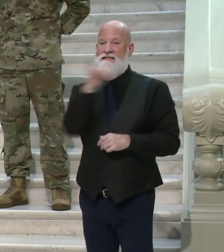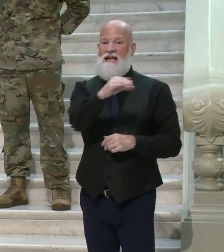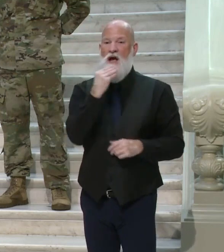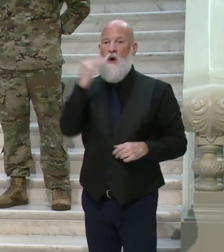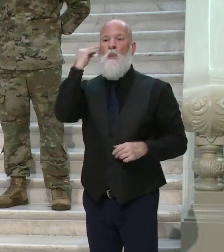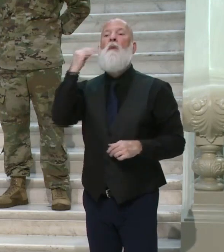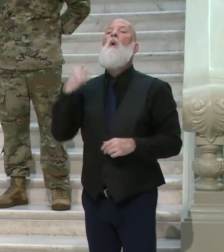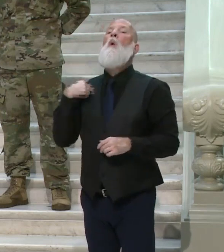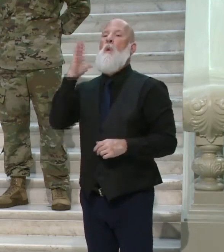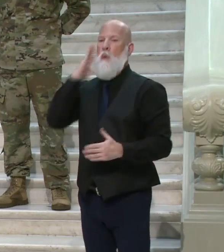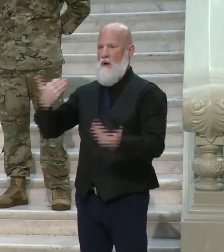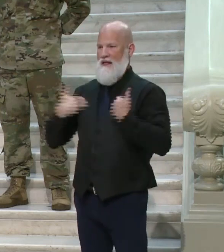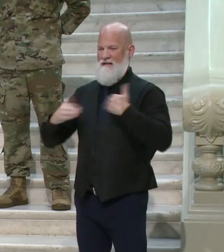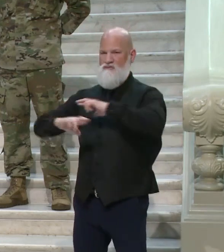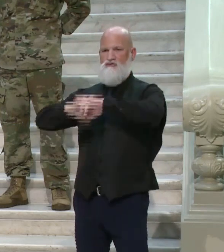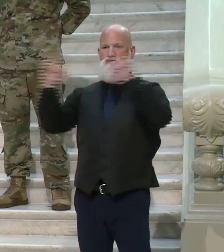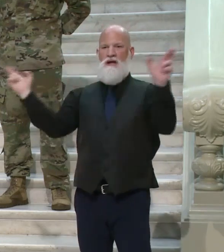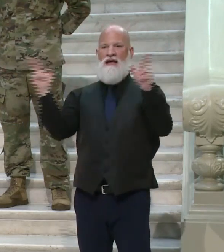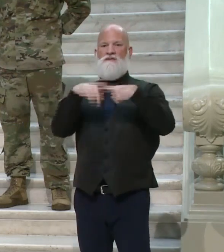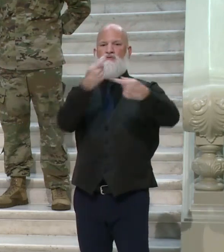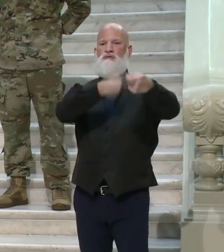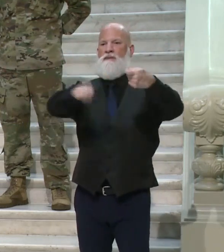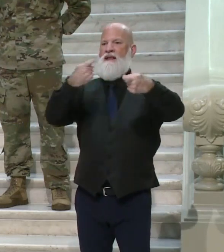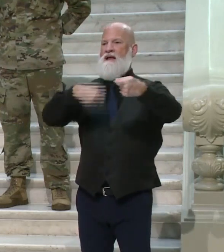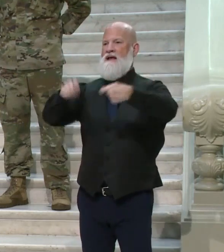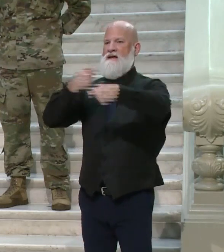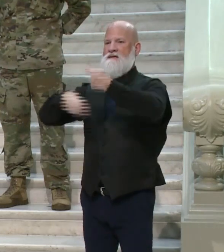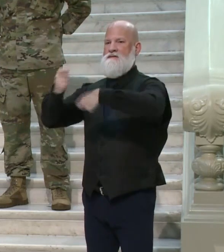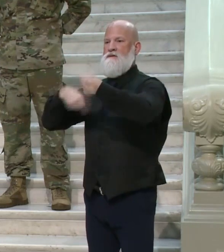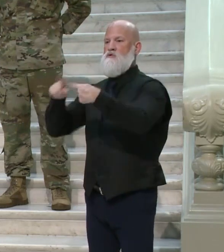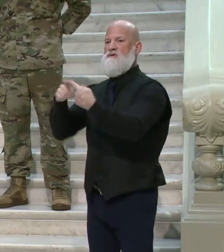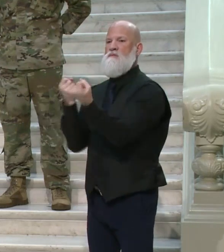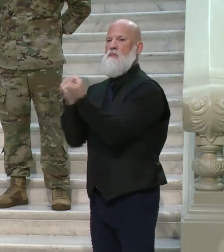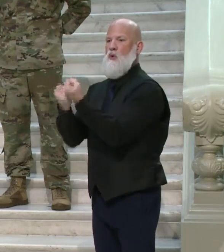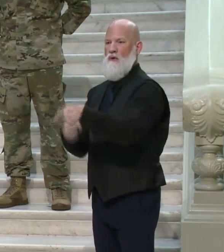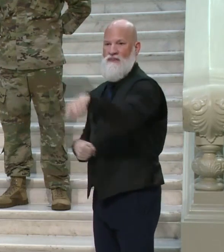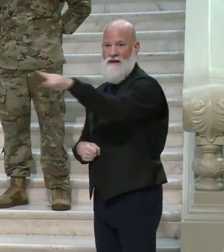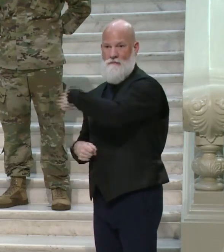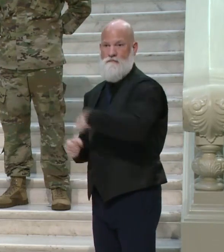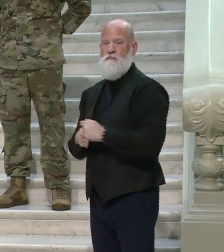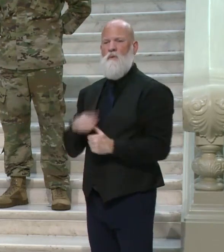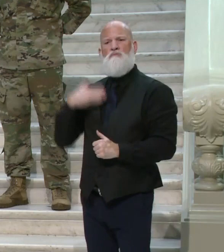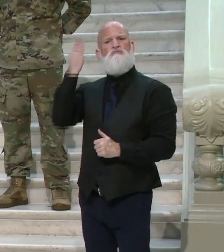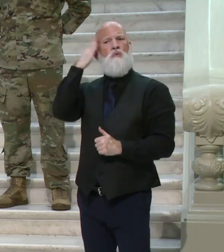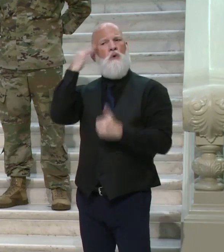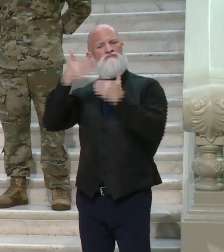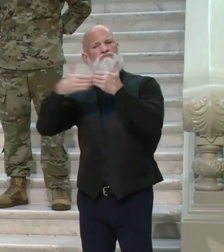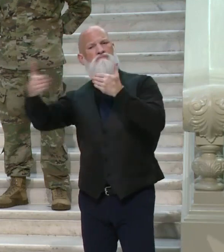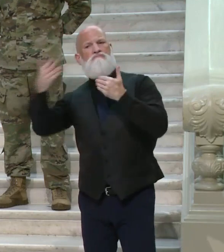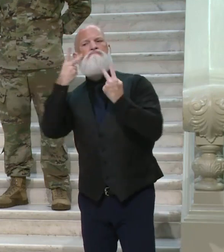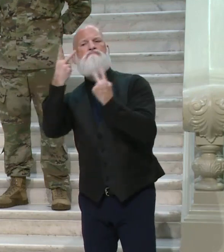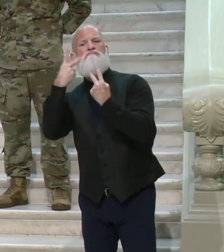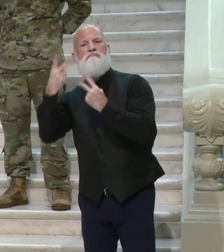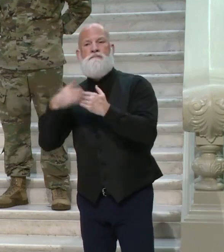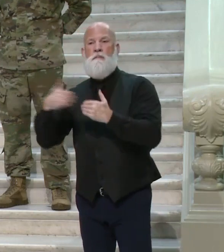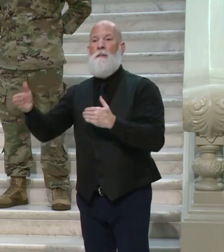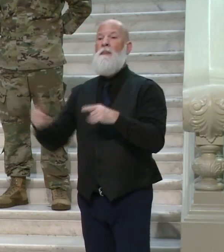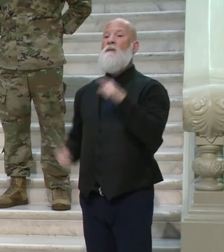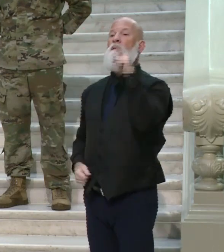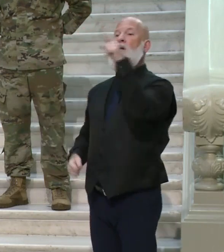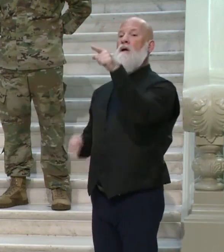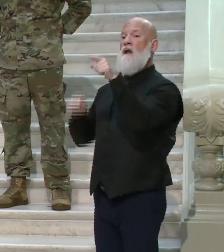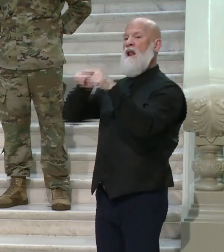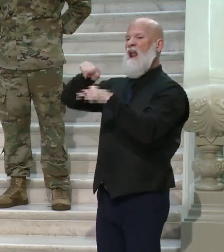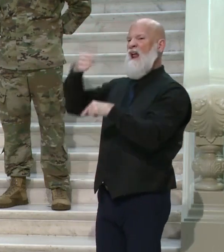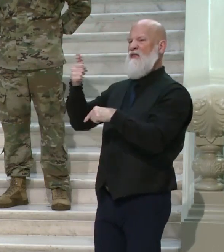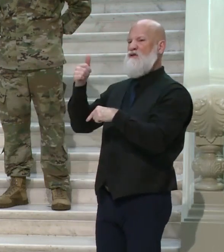of it looks like, John, we'll have a better idea in a day or two. Governor, President Trump said he strongly disagreed with your stance